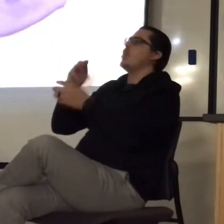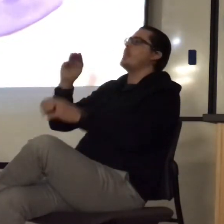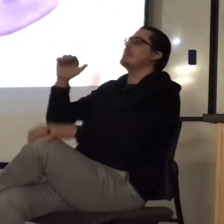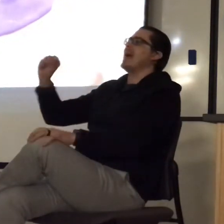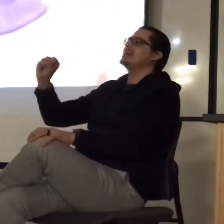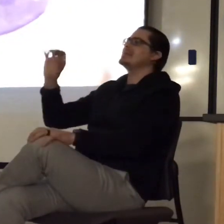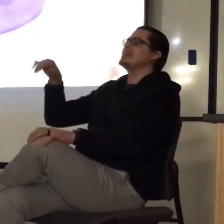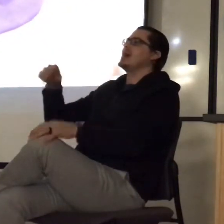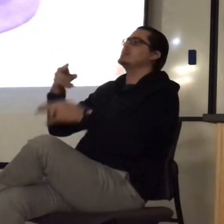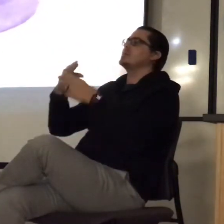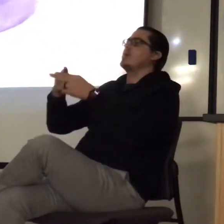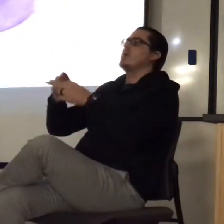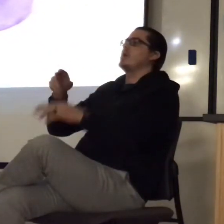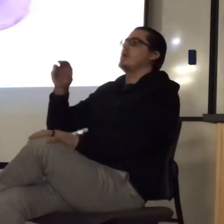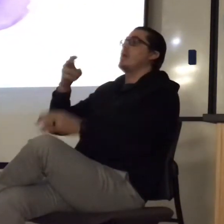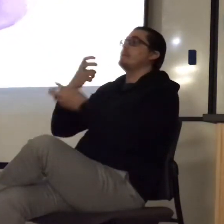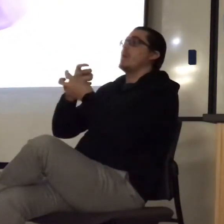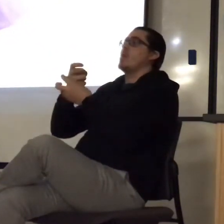referred to as bone modeling.